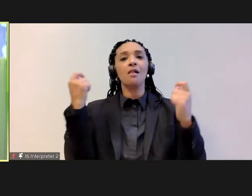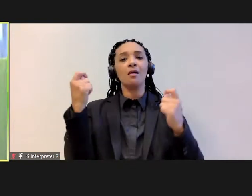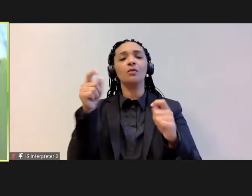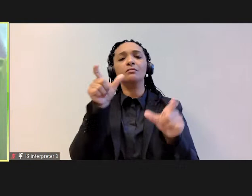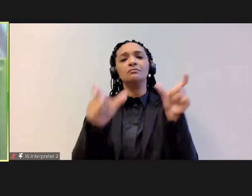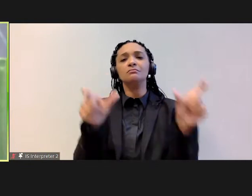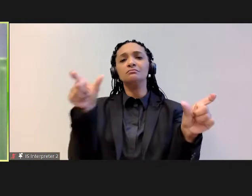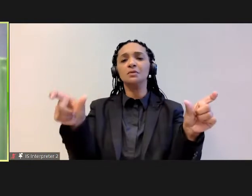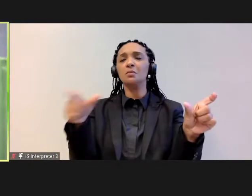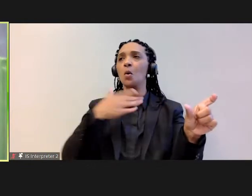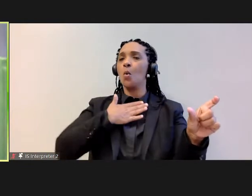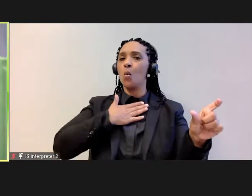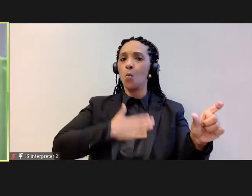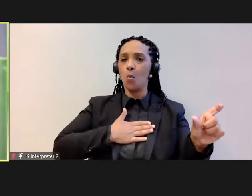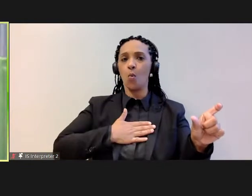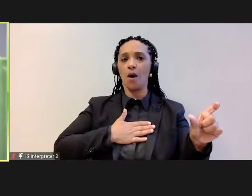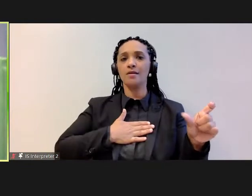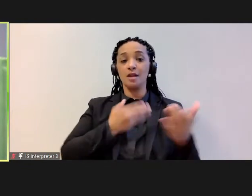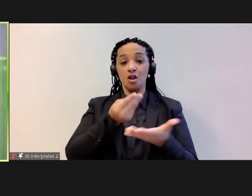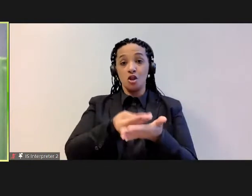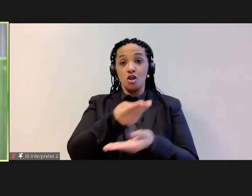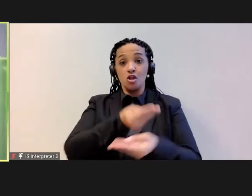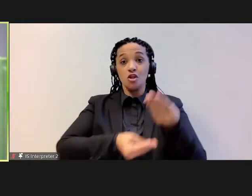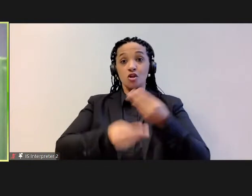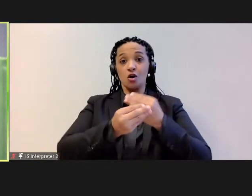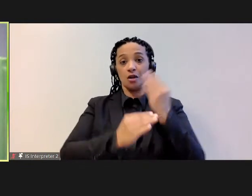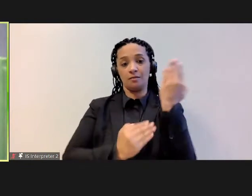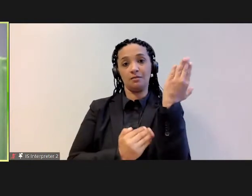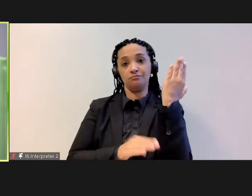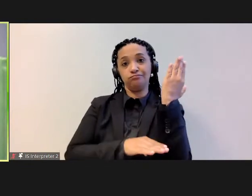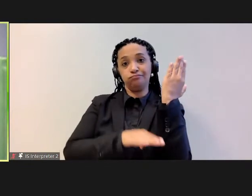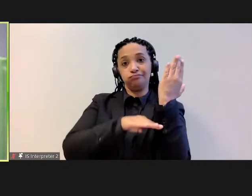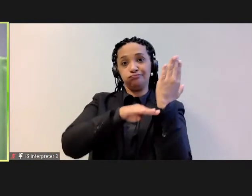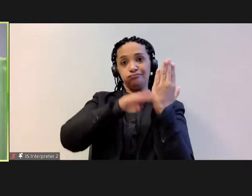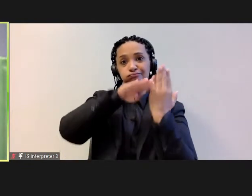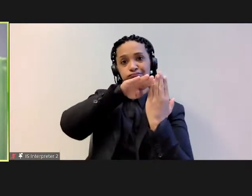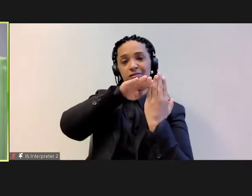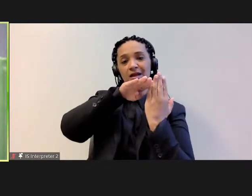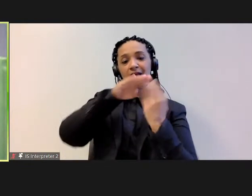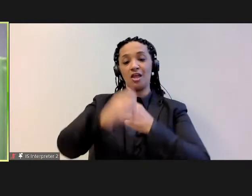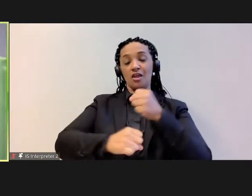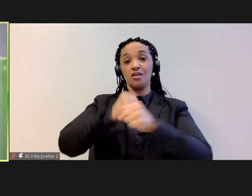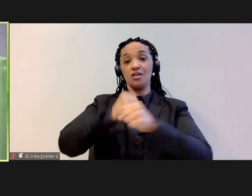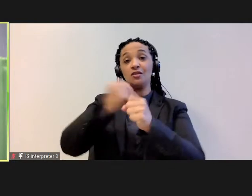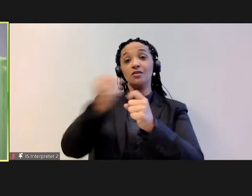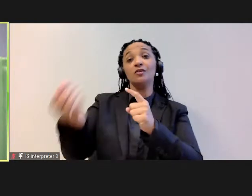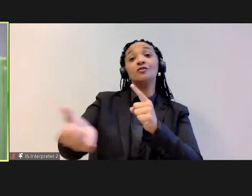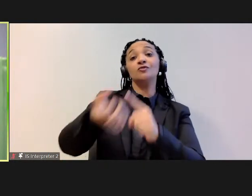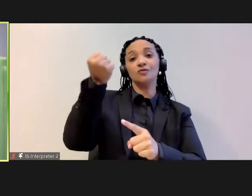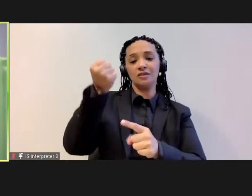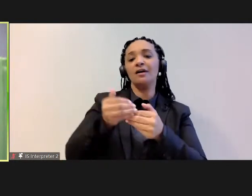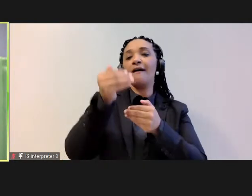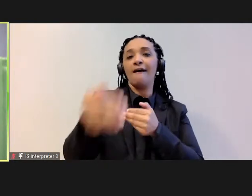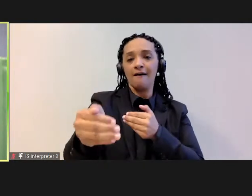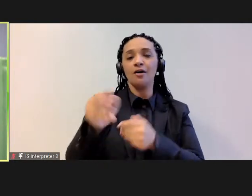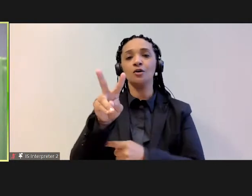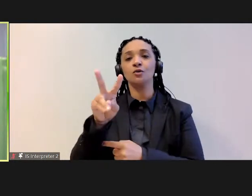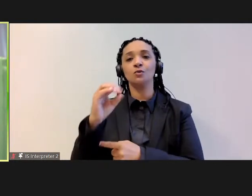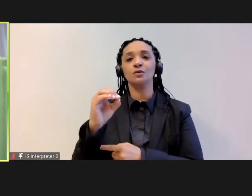industrialized upper middle income economy by the year 2063. So within this policy